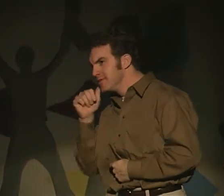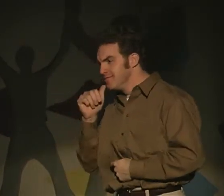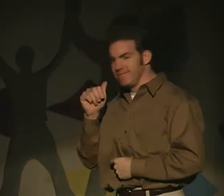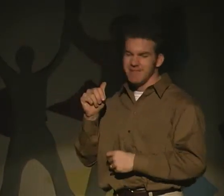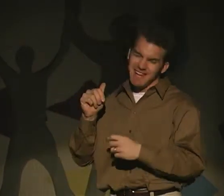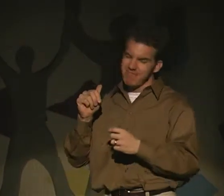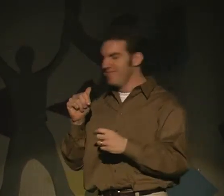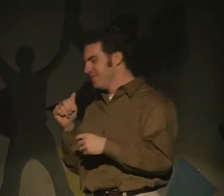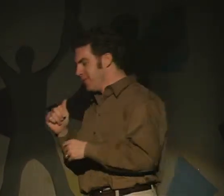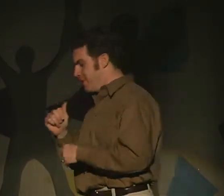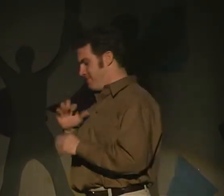When I was